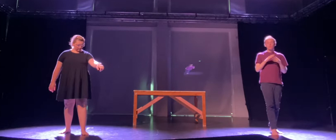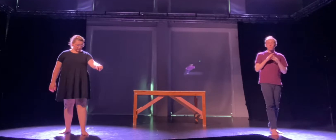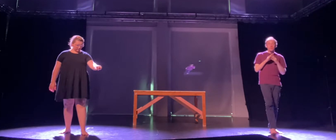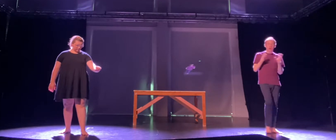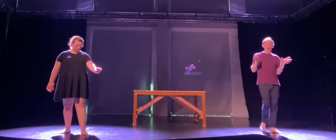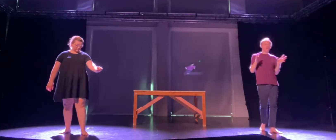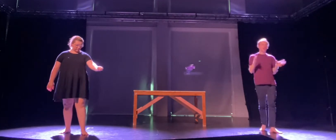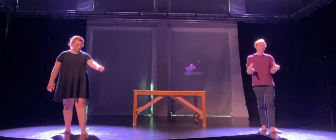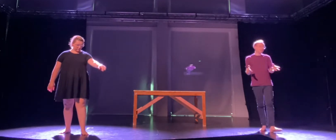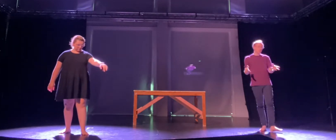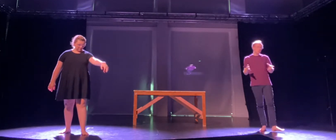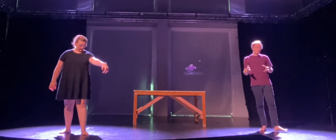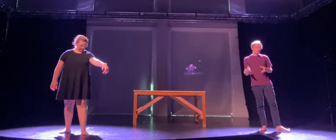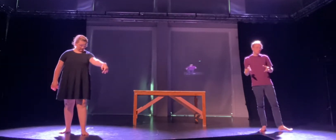we can't untangle.